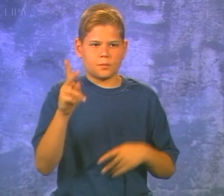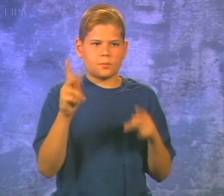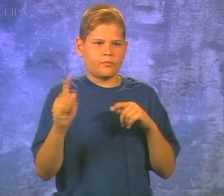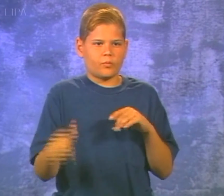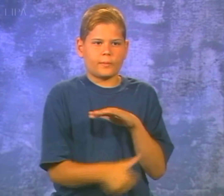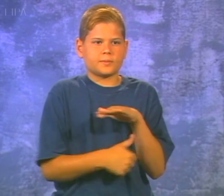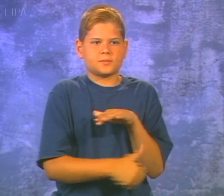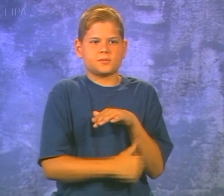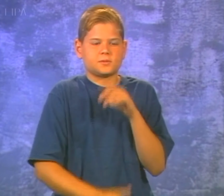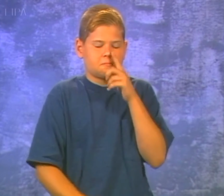a hurricane forms.